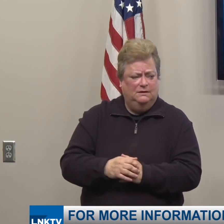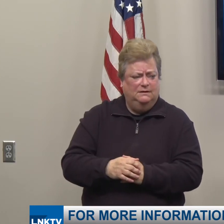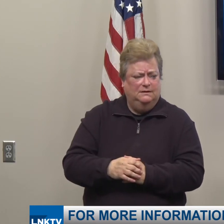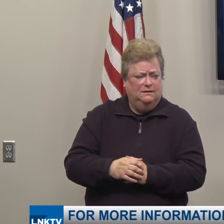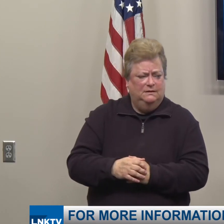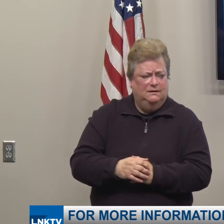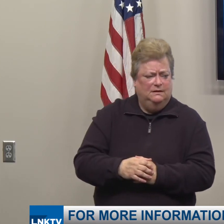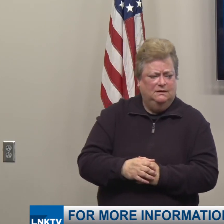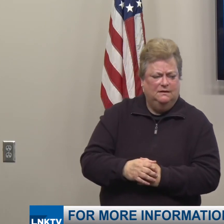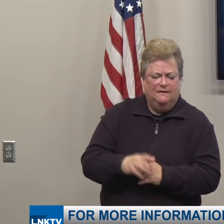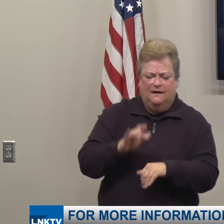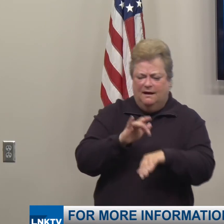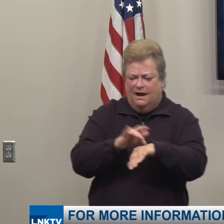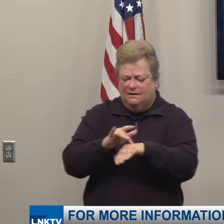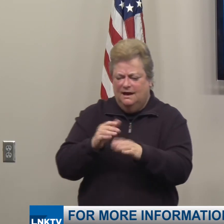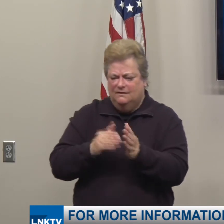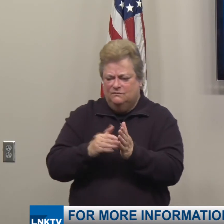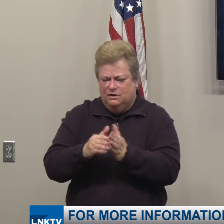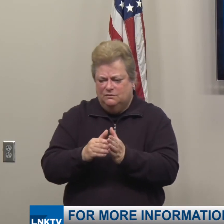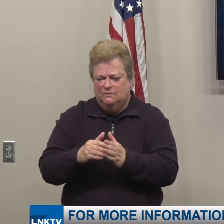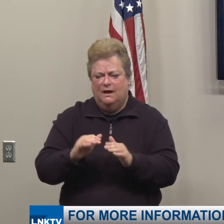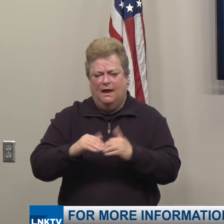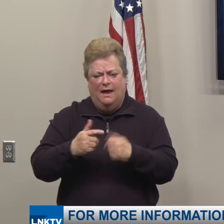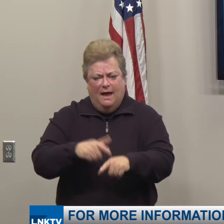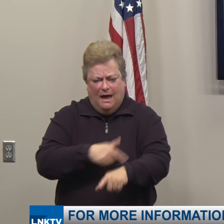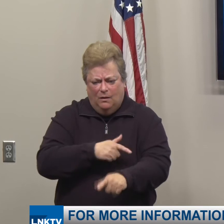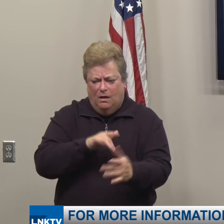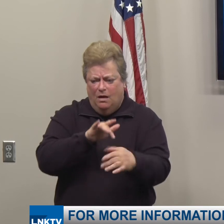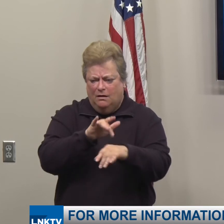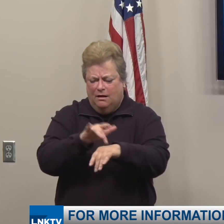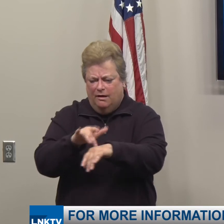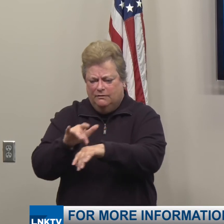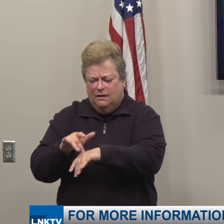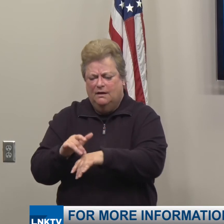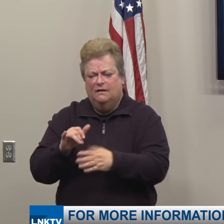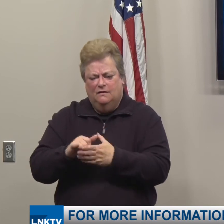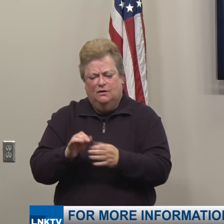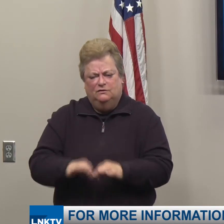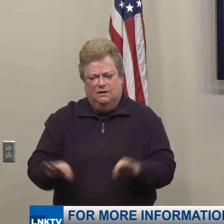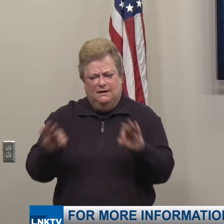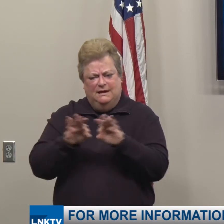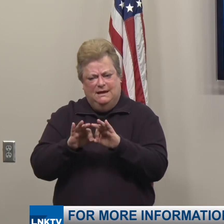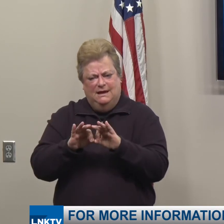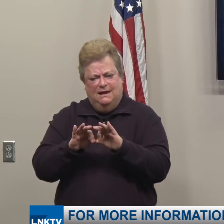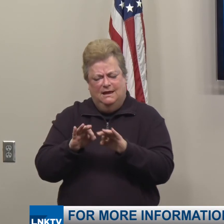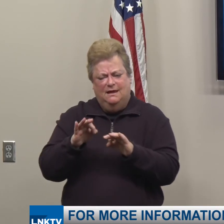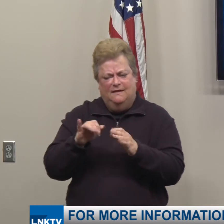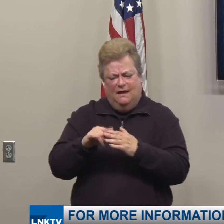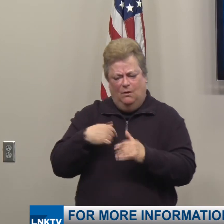contact frequency and the contact duration and distance are all key concerns that health officials